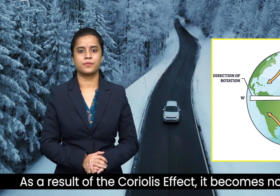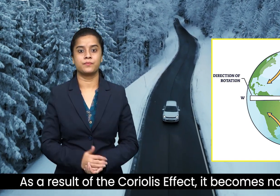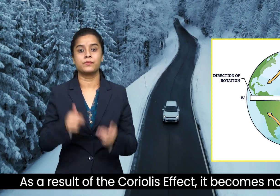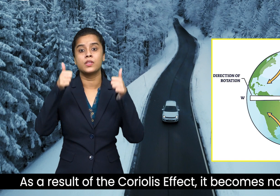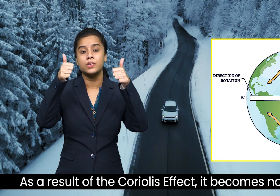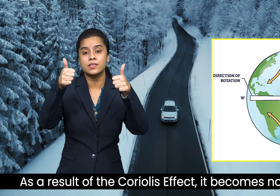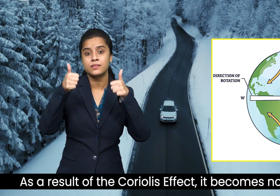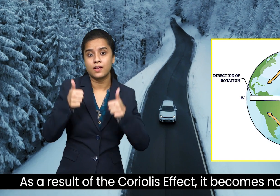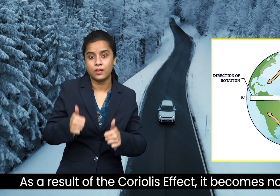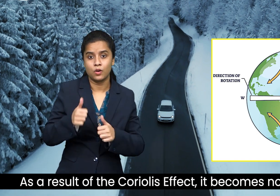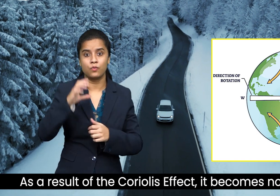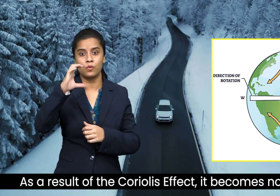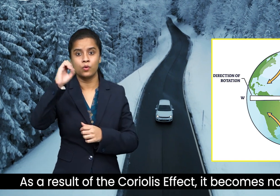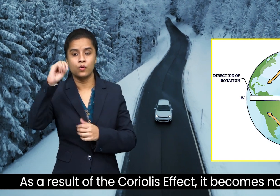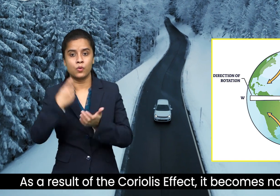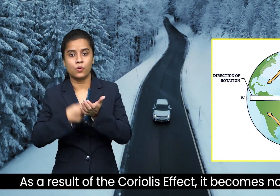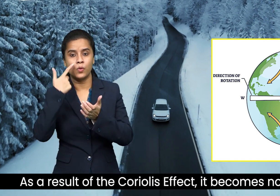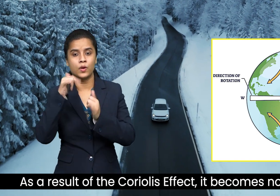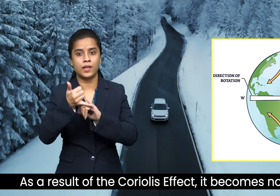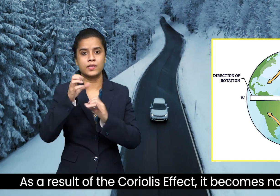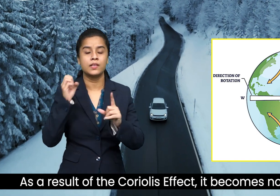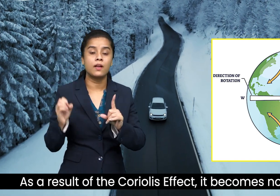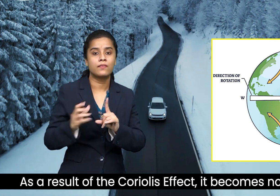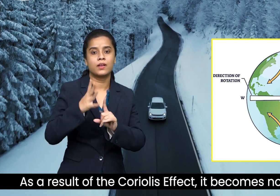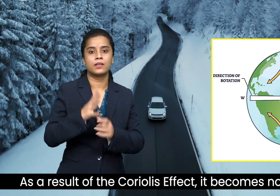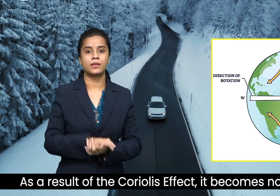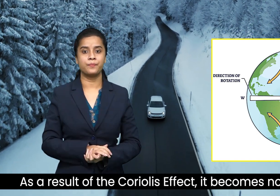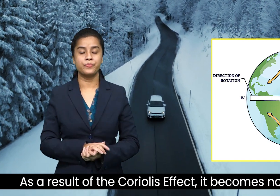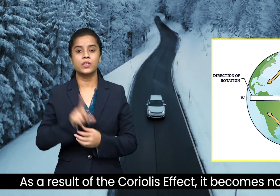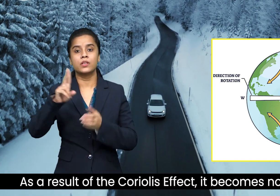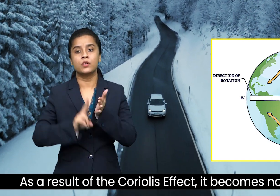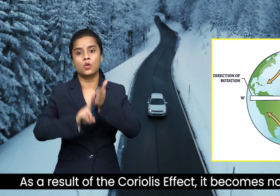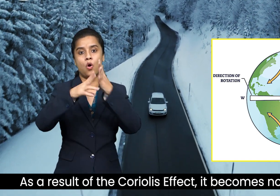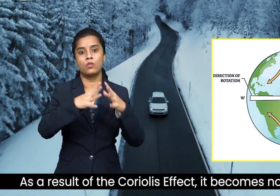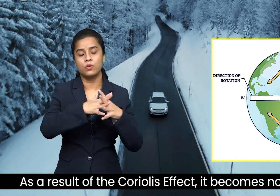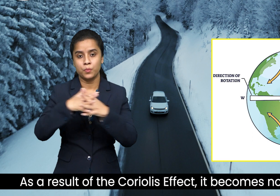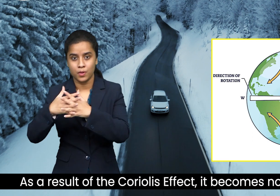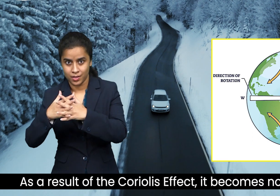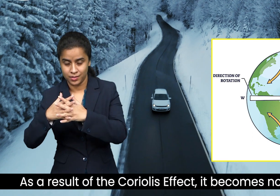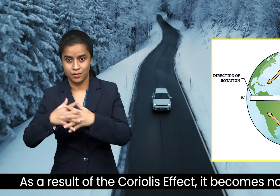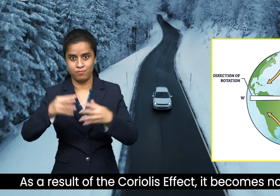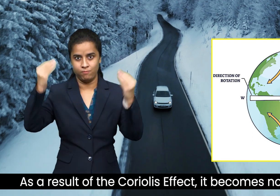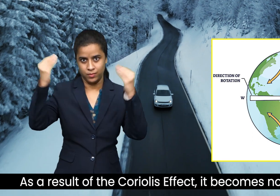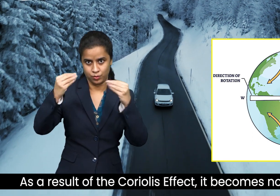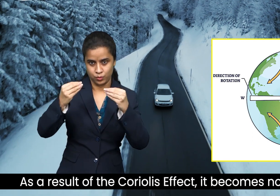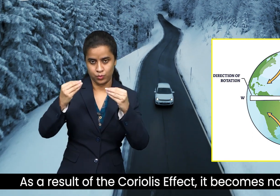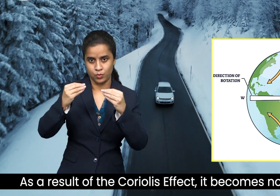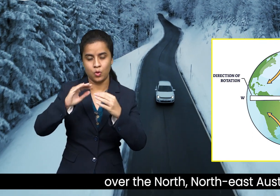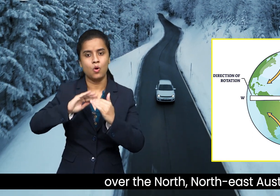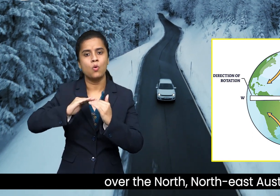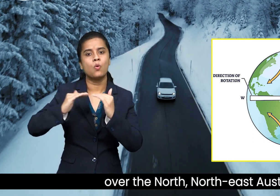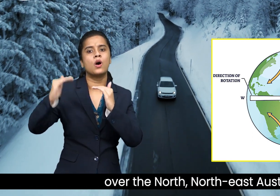As a result of the Coriolis effect, it becomes northwest